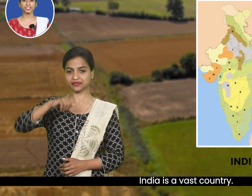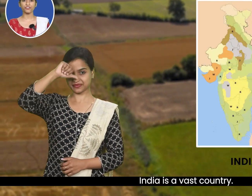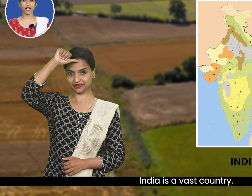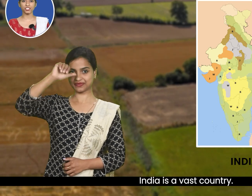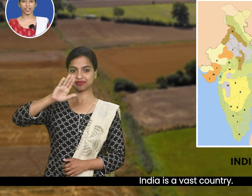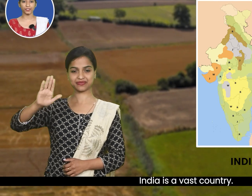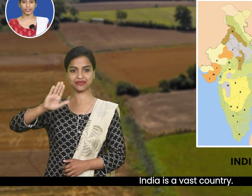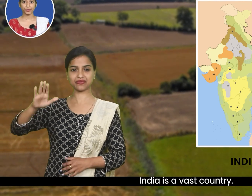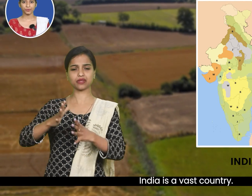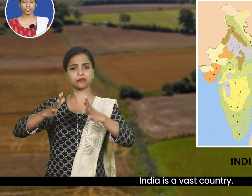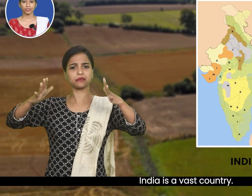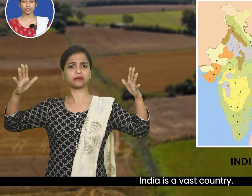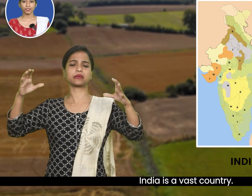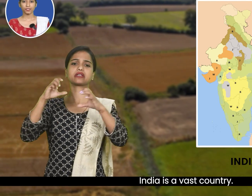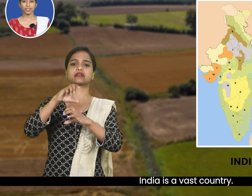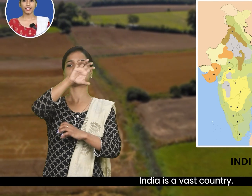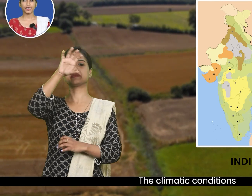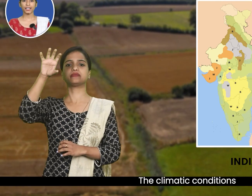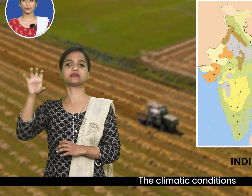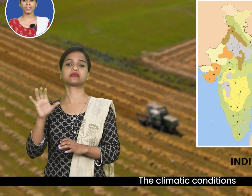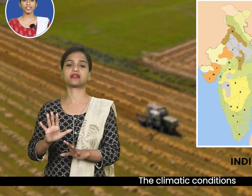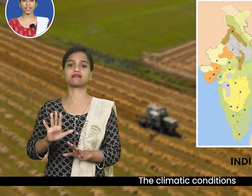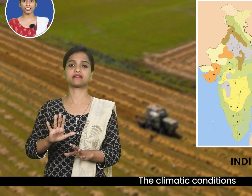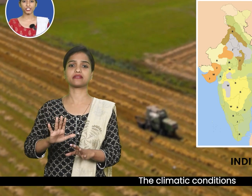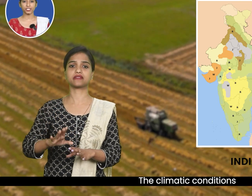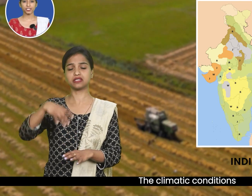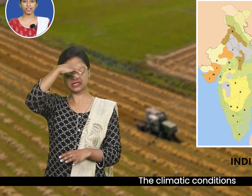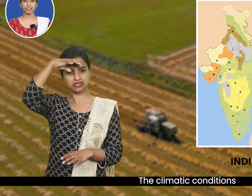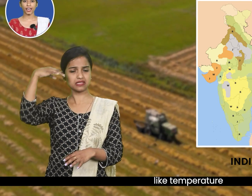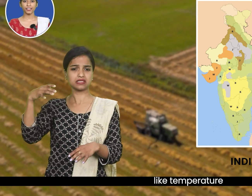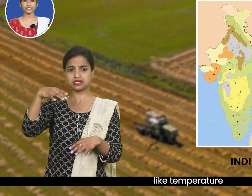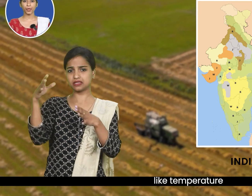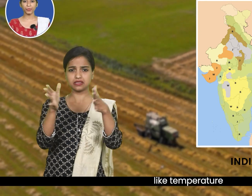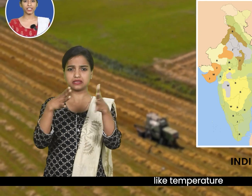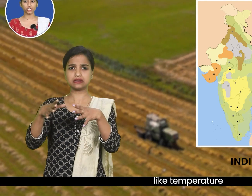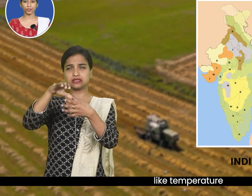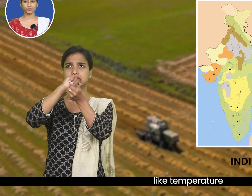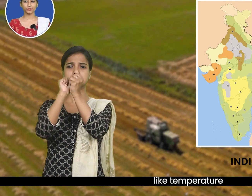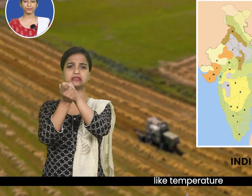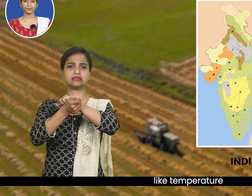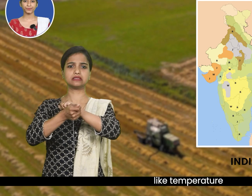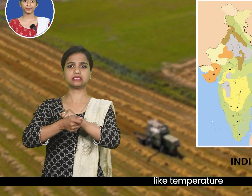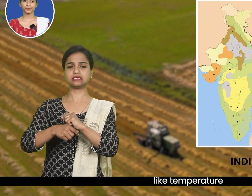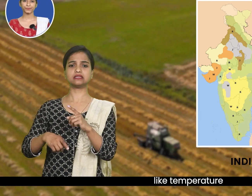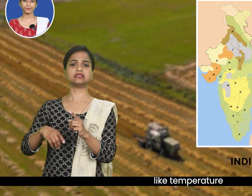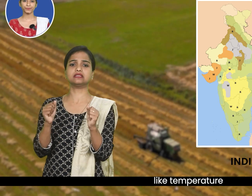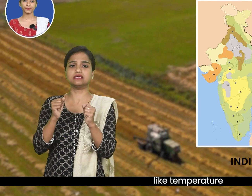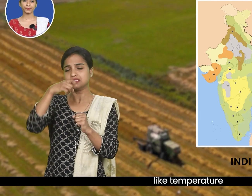India is a vast country. The climatic conditions like temperature,